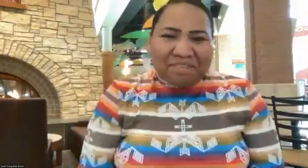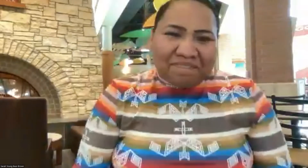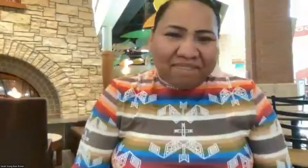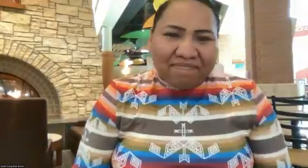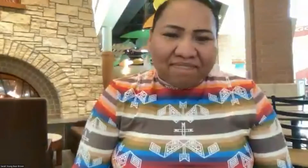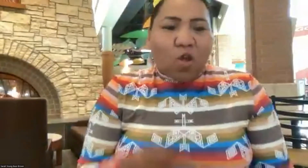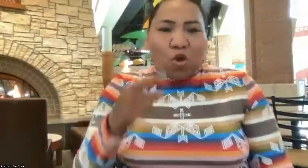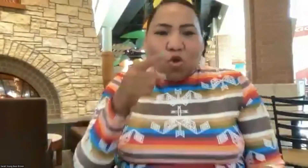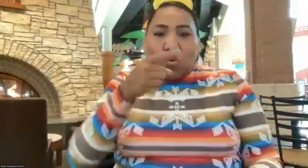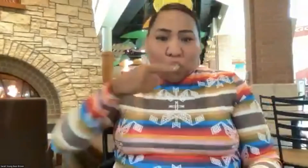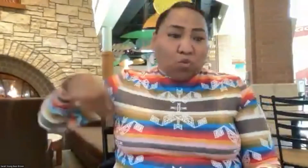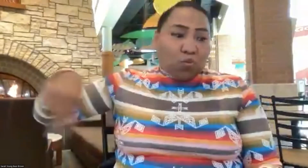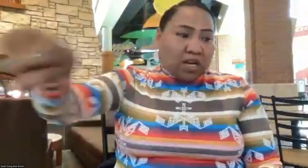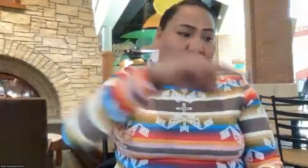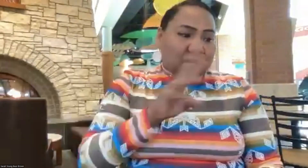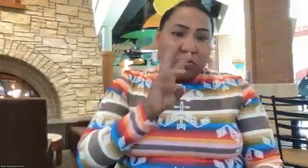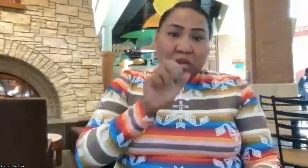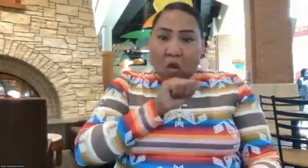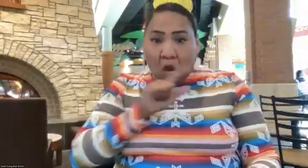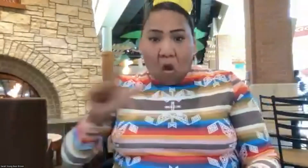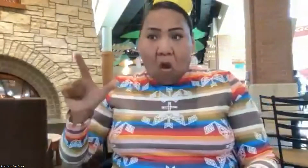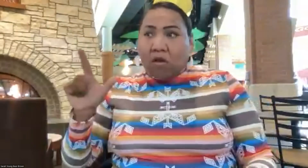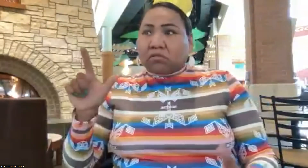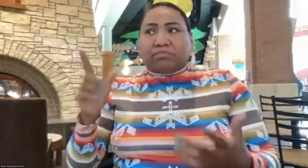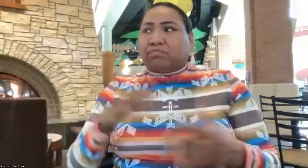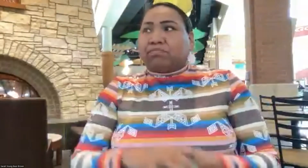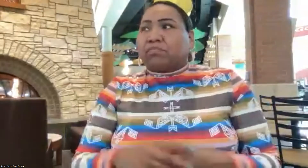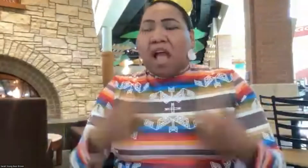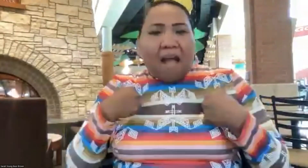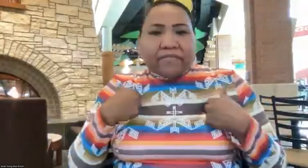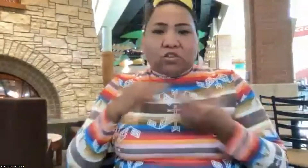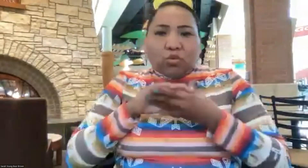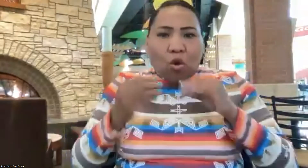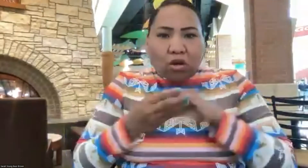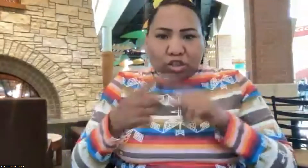because there's more here on this journey to healing than I could have ever imagined.